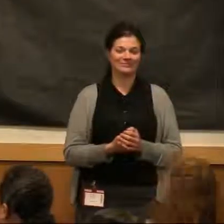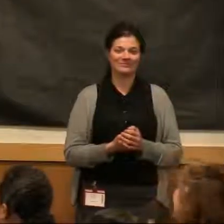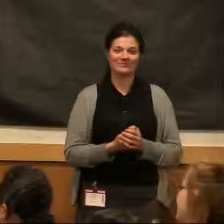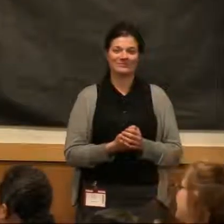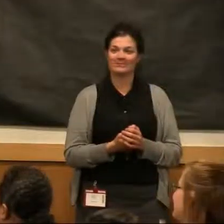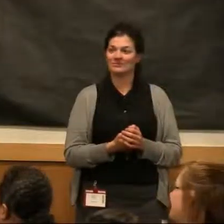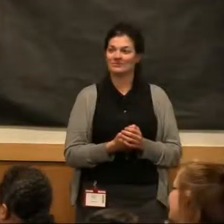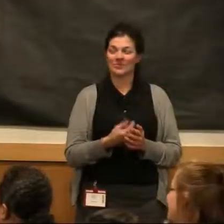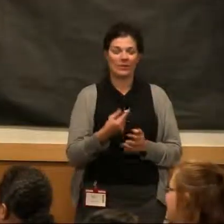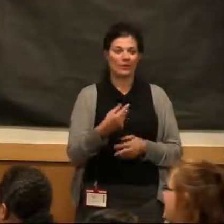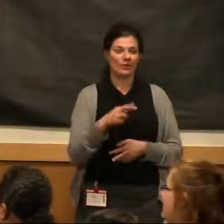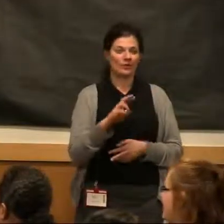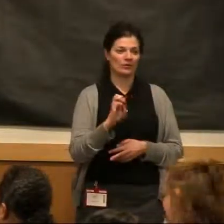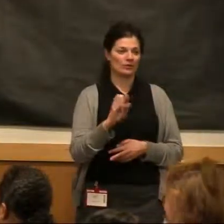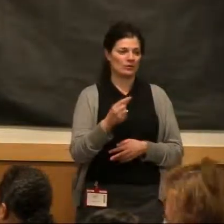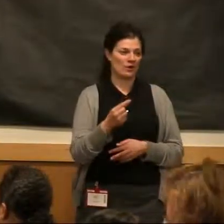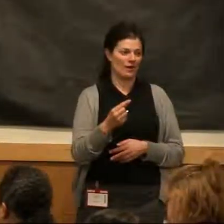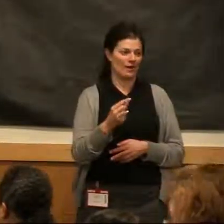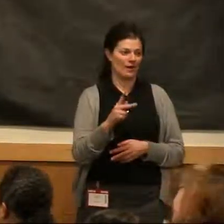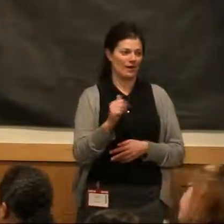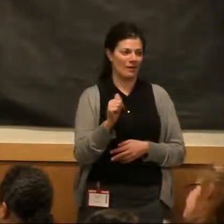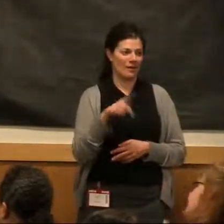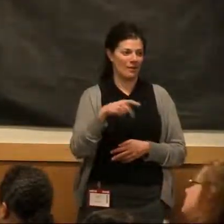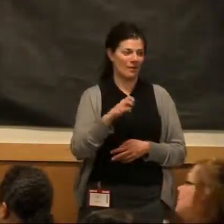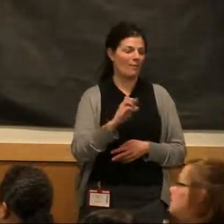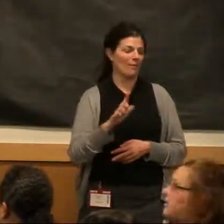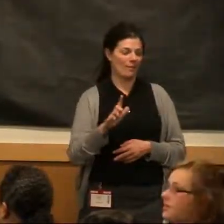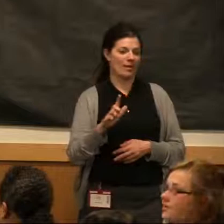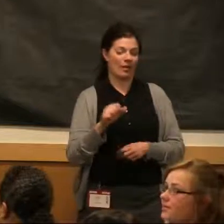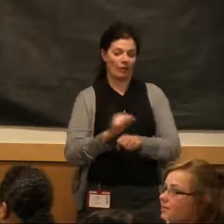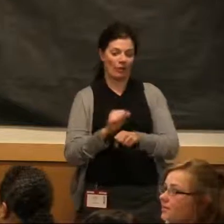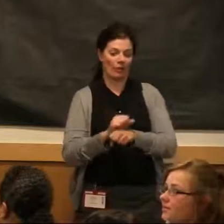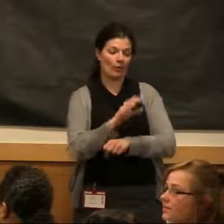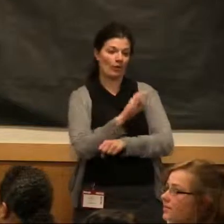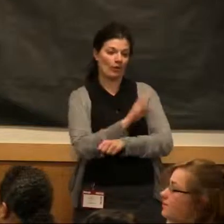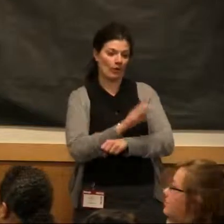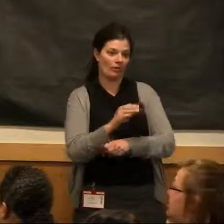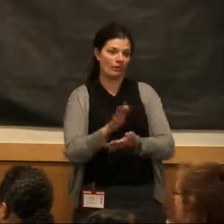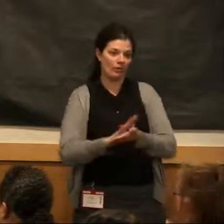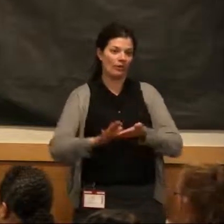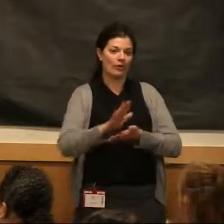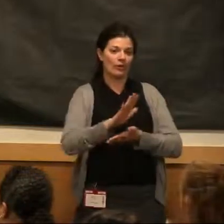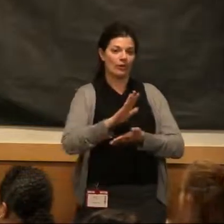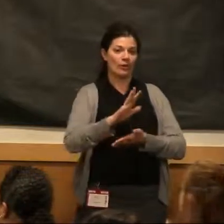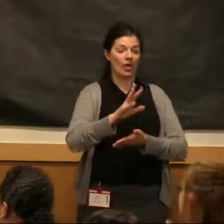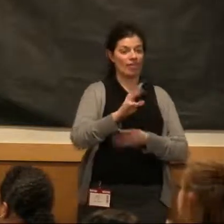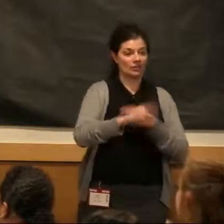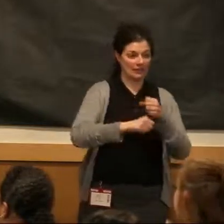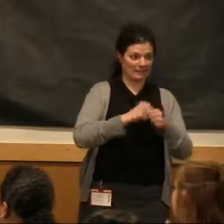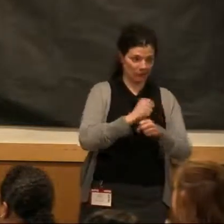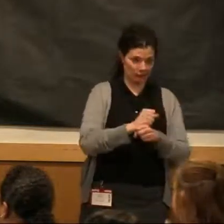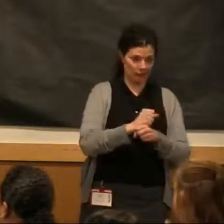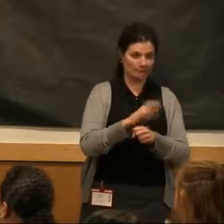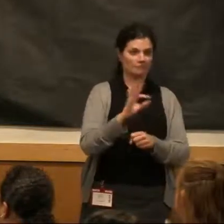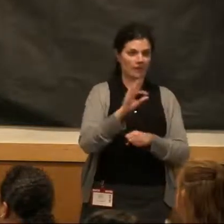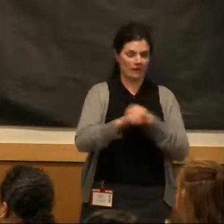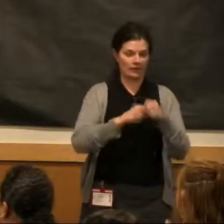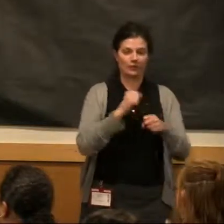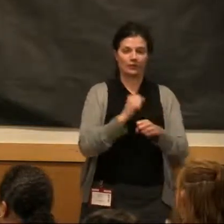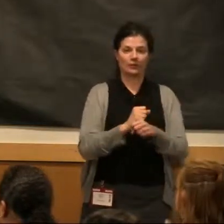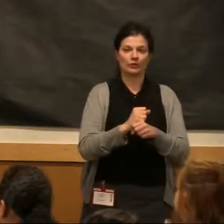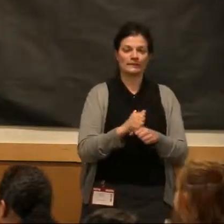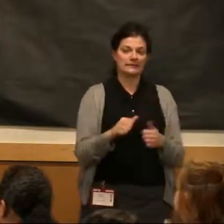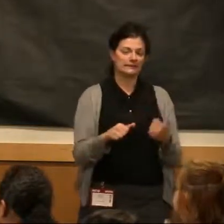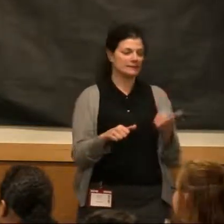So Greg Capel has been with Colorado College for 9 years. He's the Associate Director of Athletics